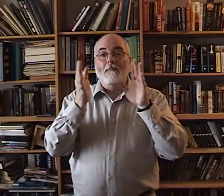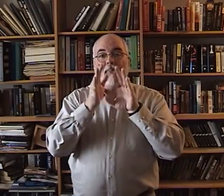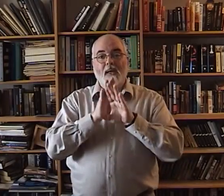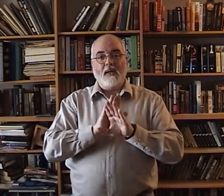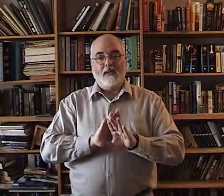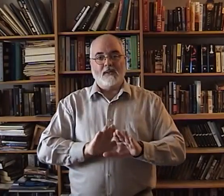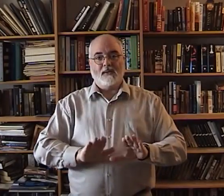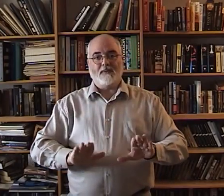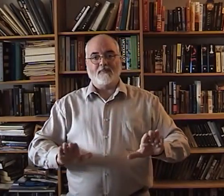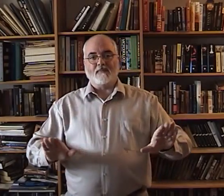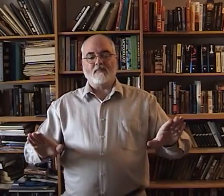peace.